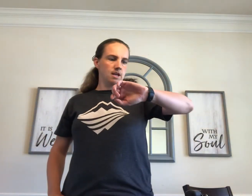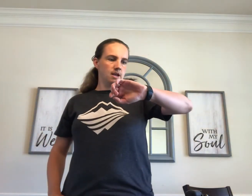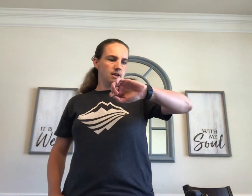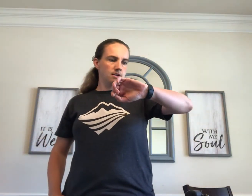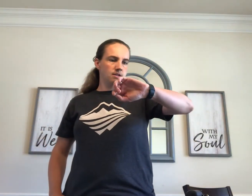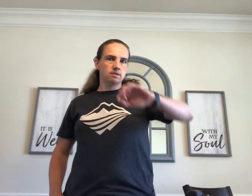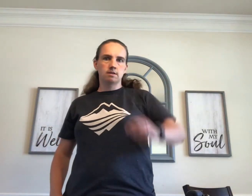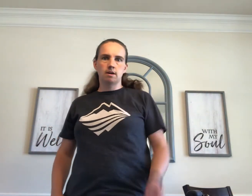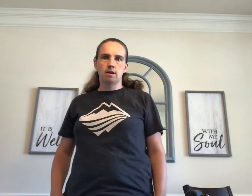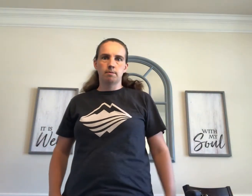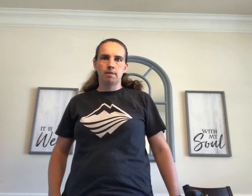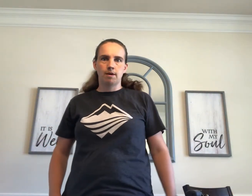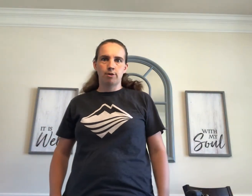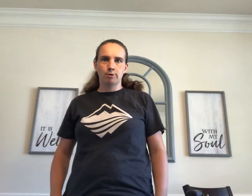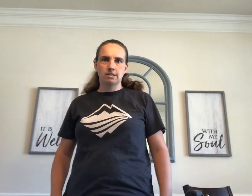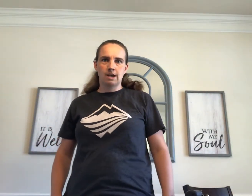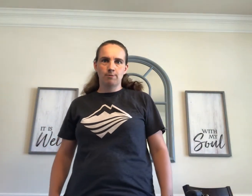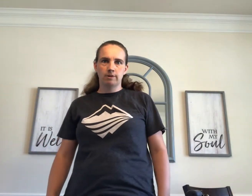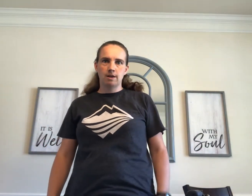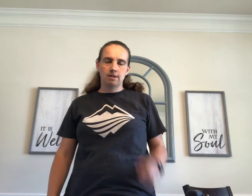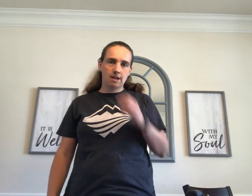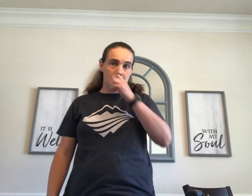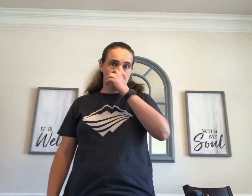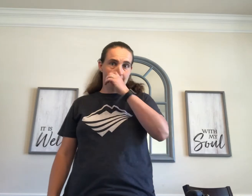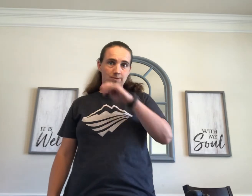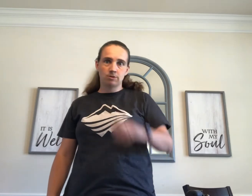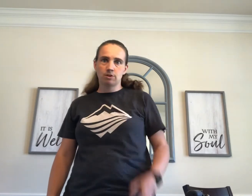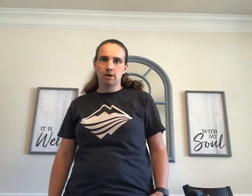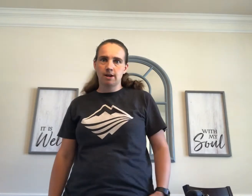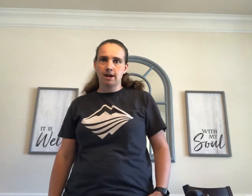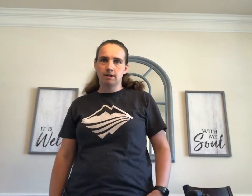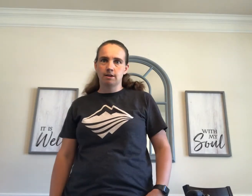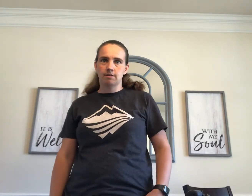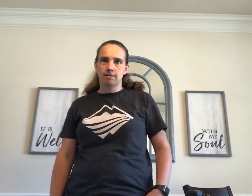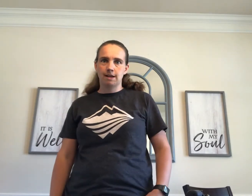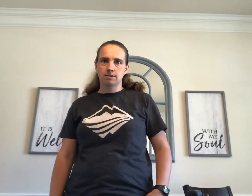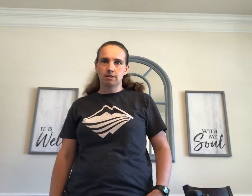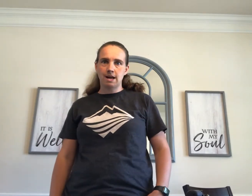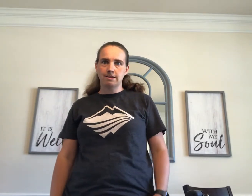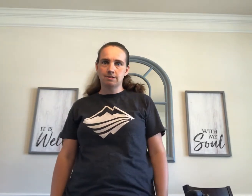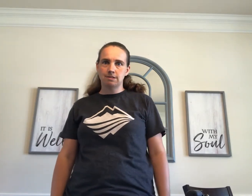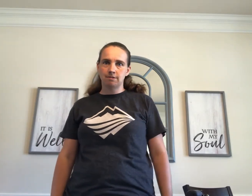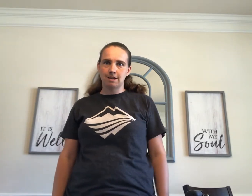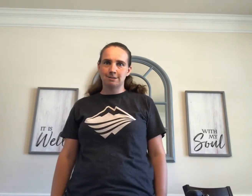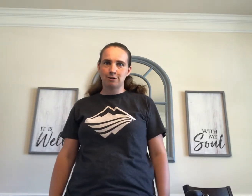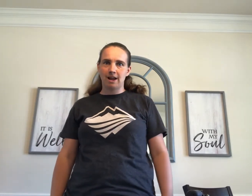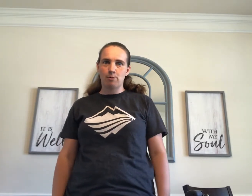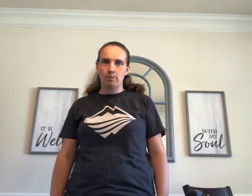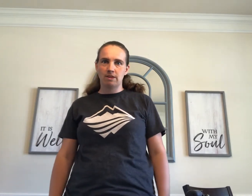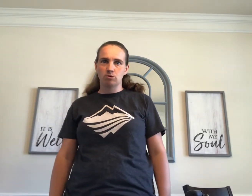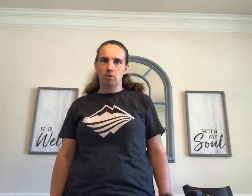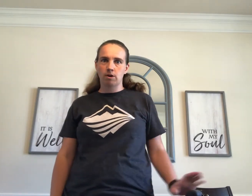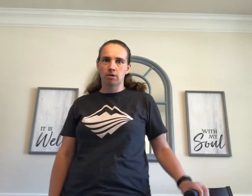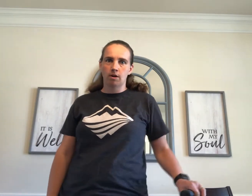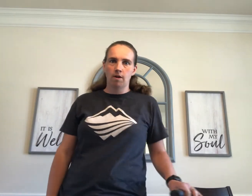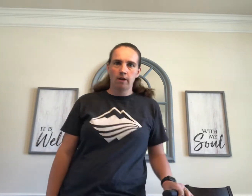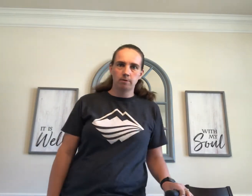today is Thursday, April 9th. I'm so sorry that I had to cancel class yesterday. I'm hoping this will work. I'm using a